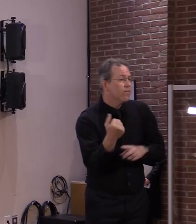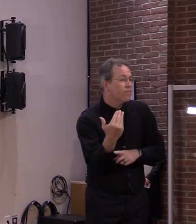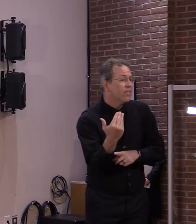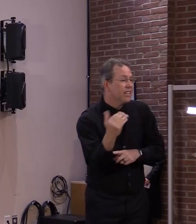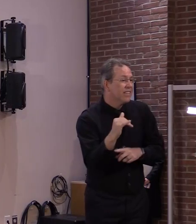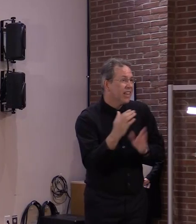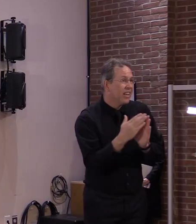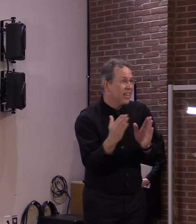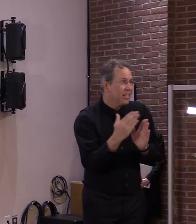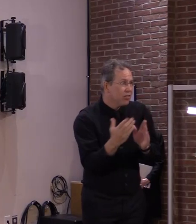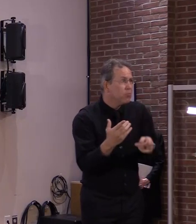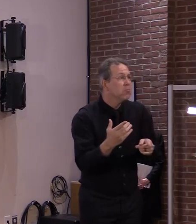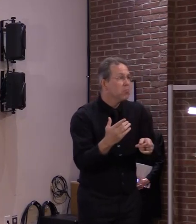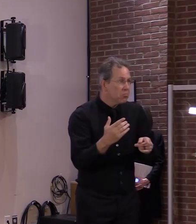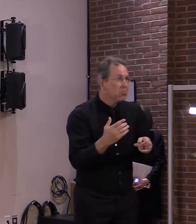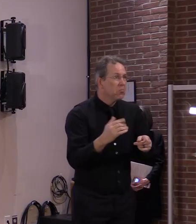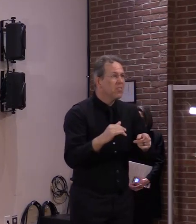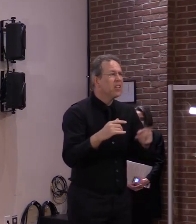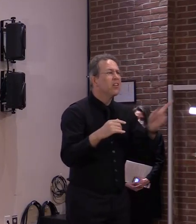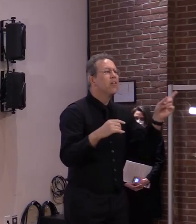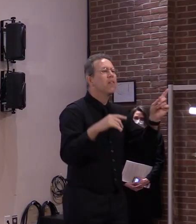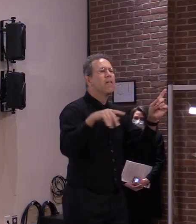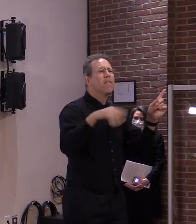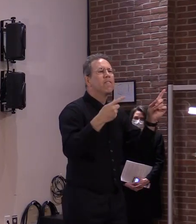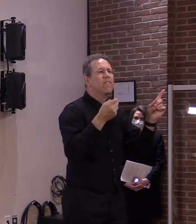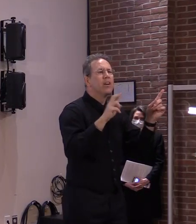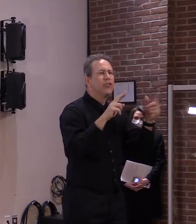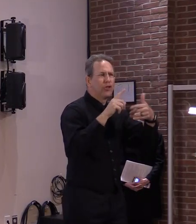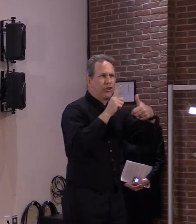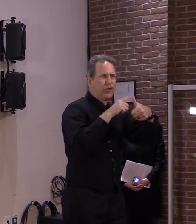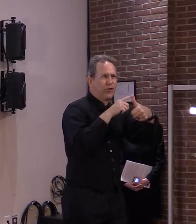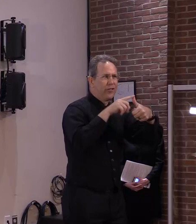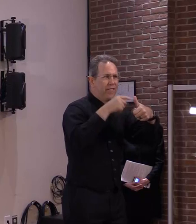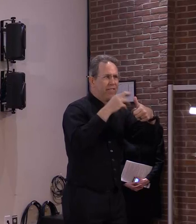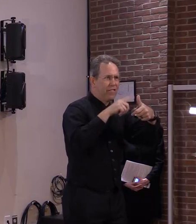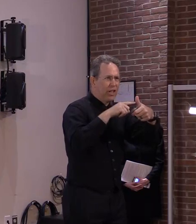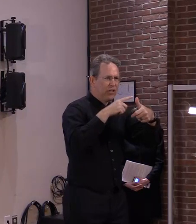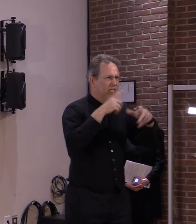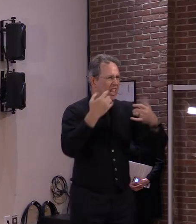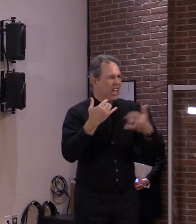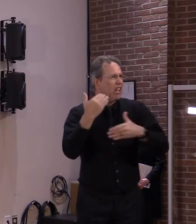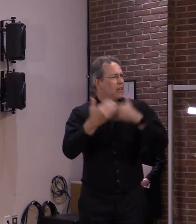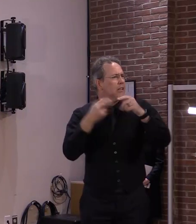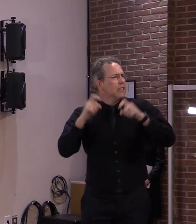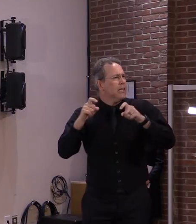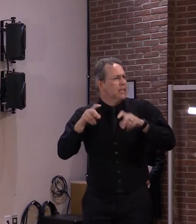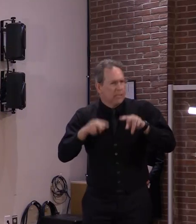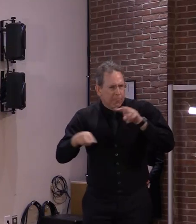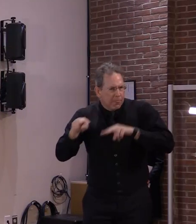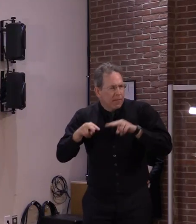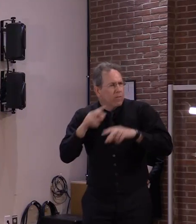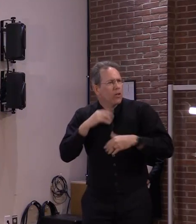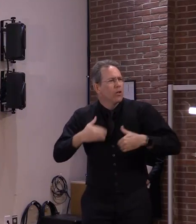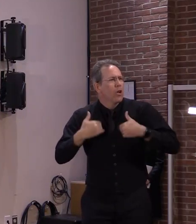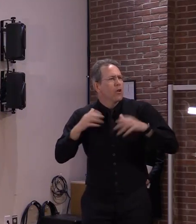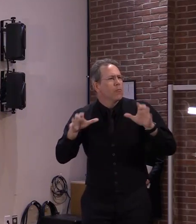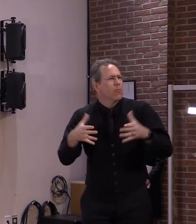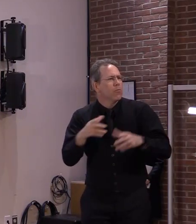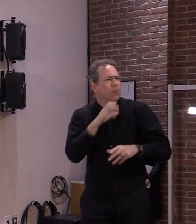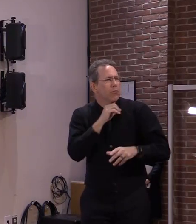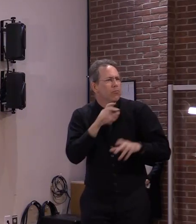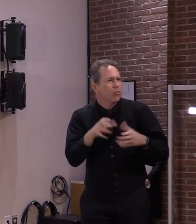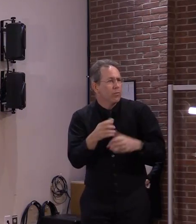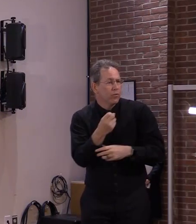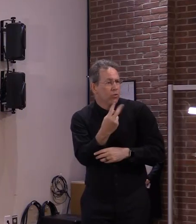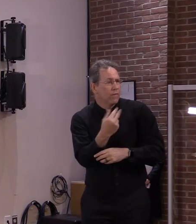its COVID-19 vaccine to adolescents age 12 to 15. As you know, the current emergency